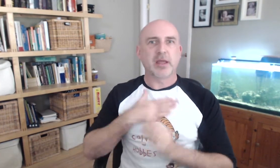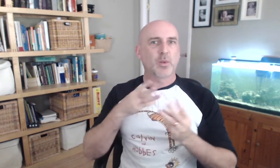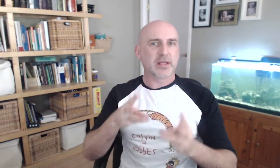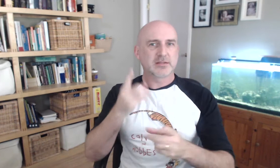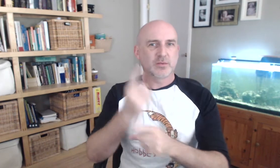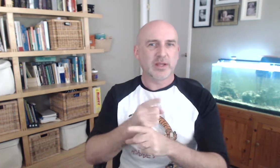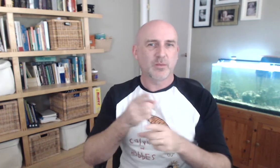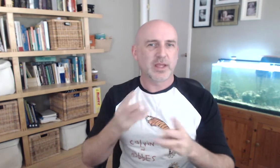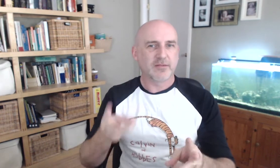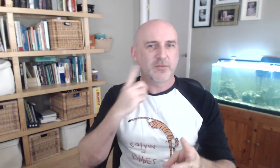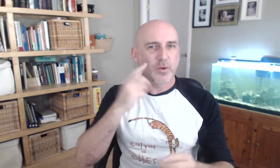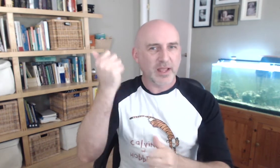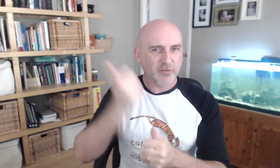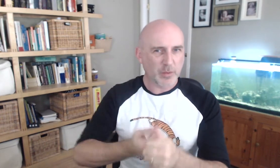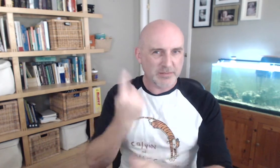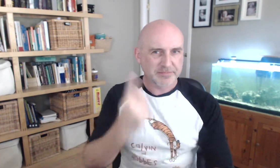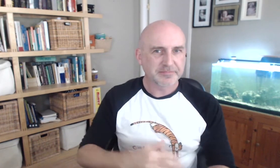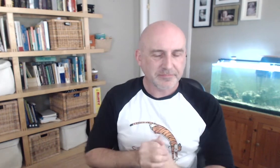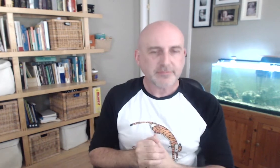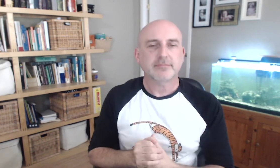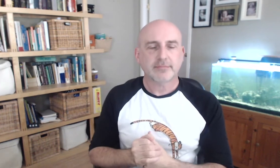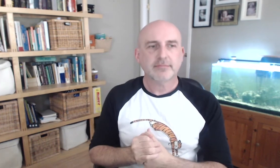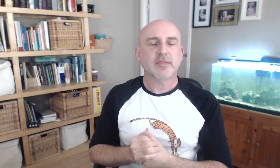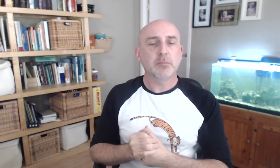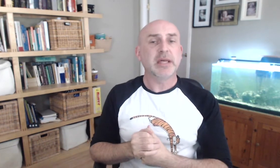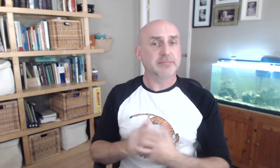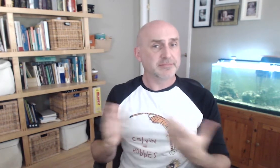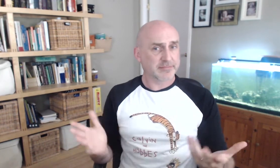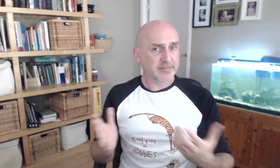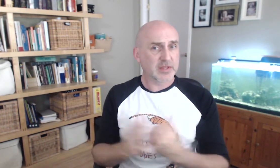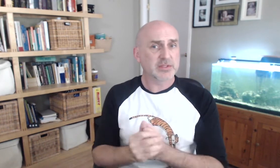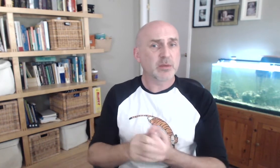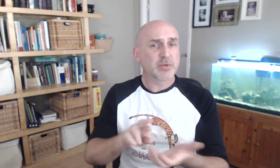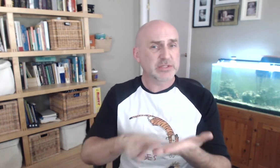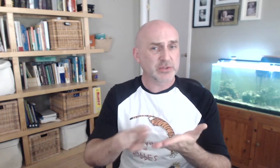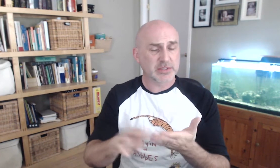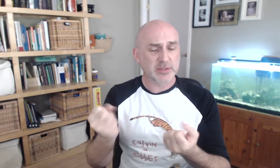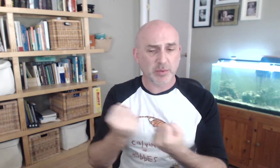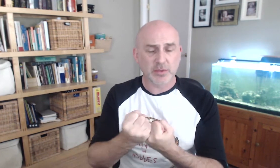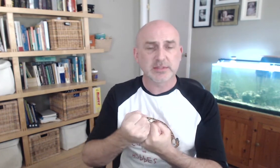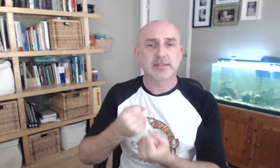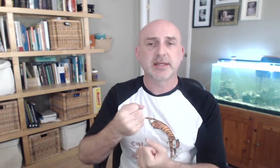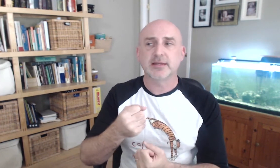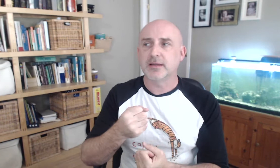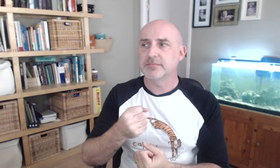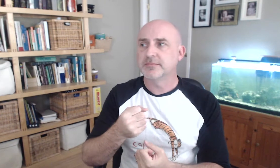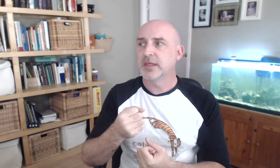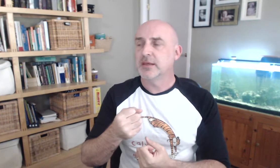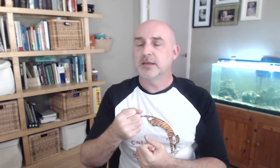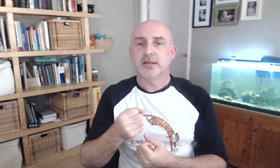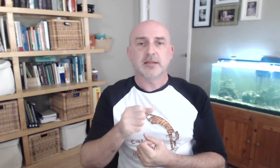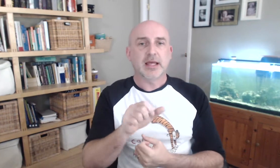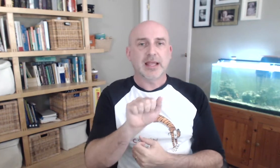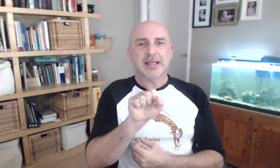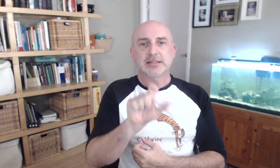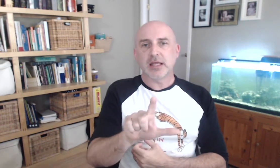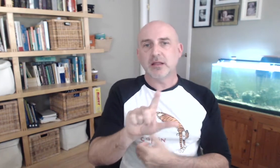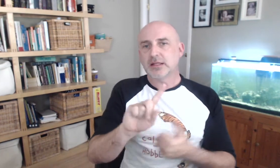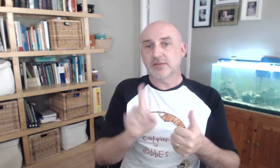way is the right way for everyone. But there's some research that supports that that ASL as a